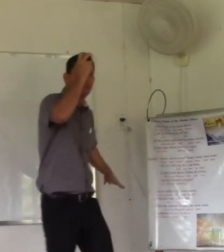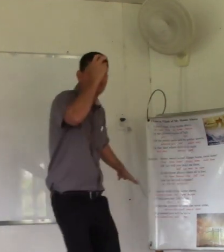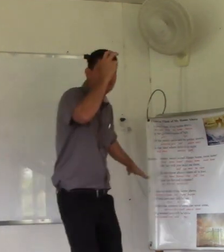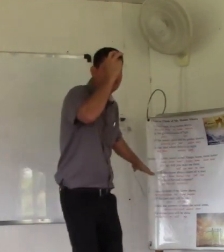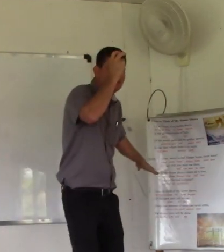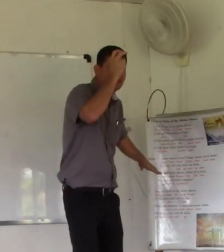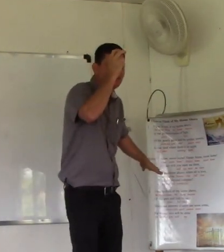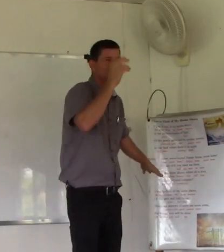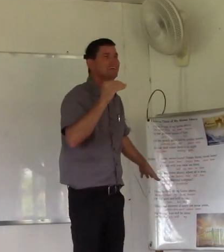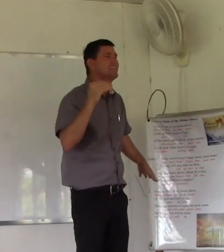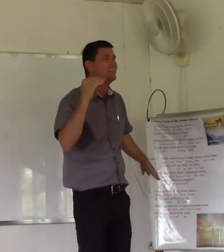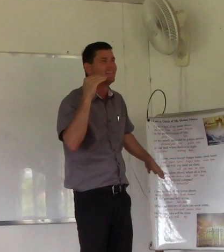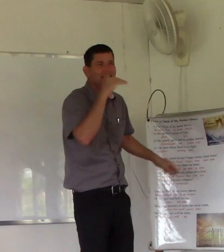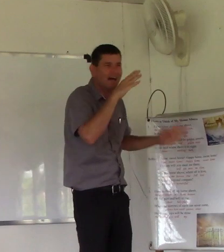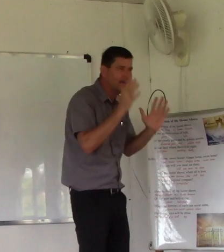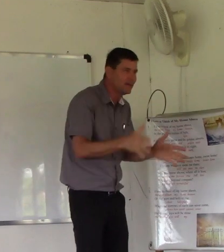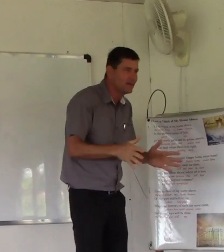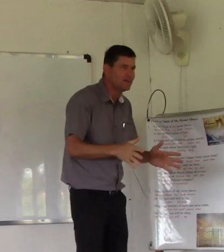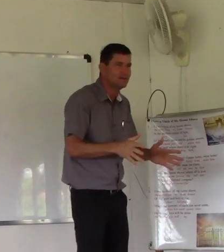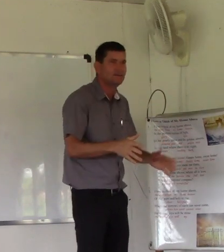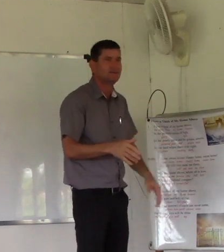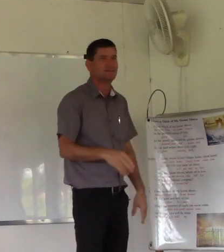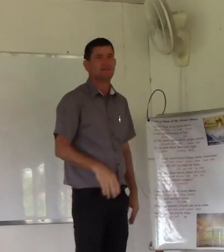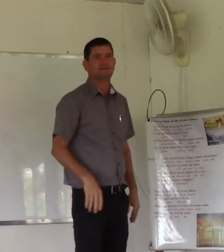Satan, liar.